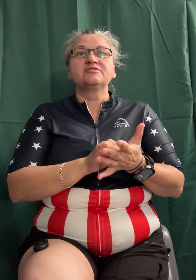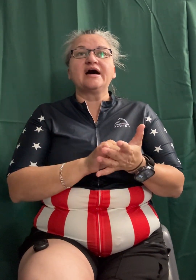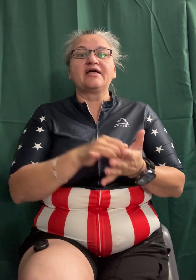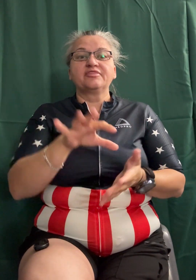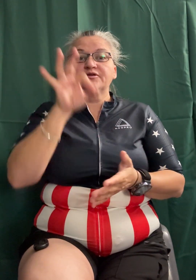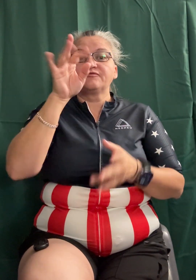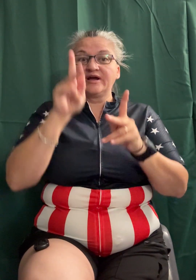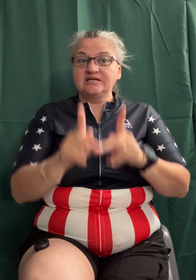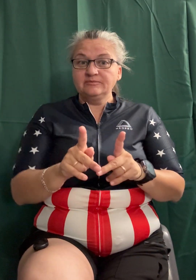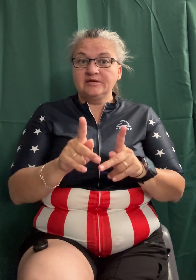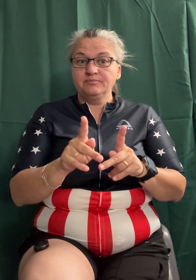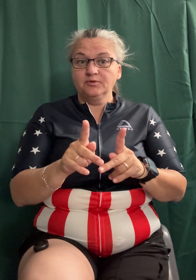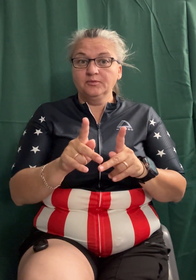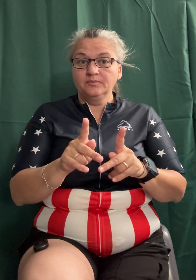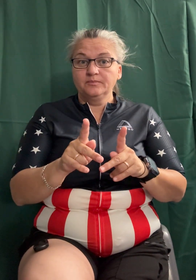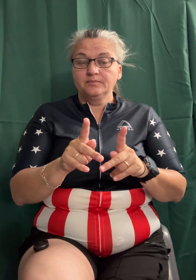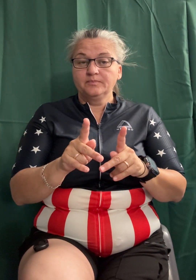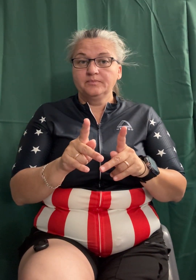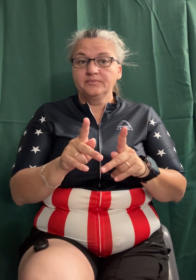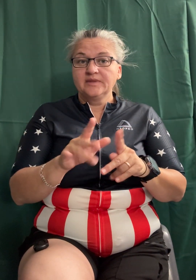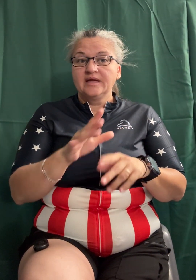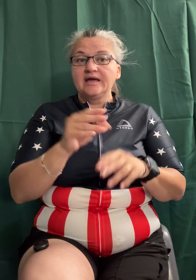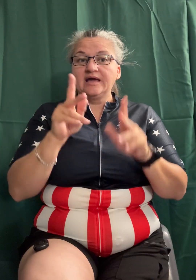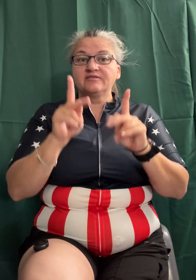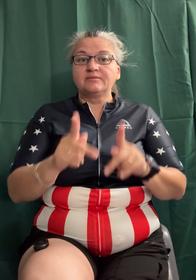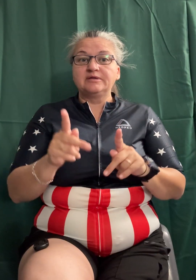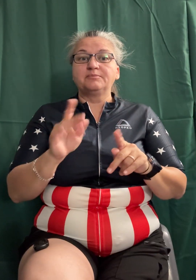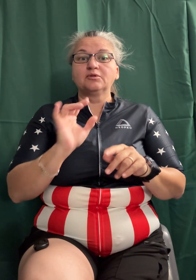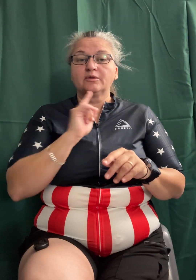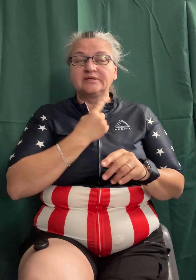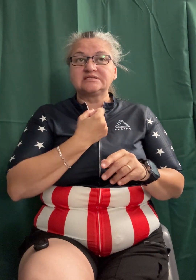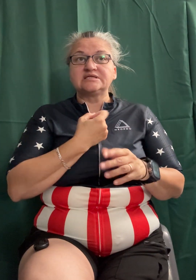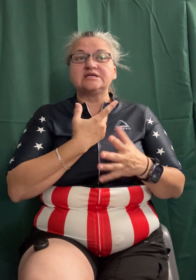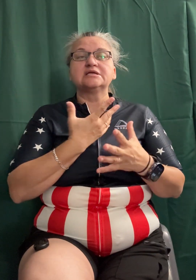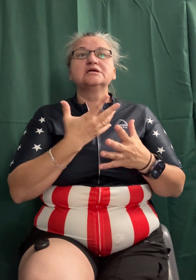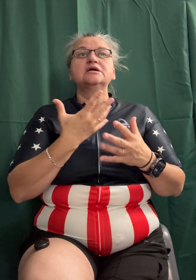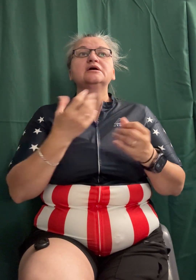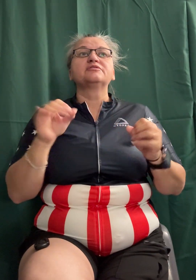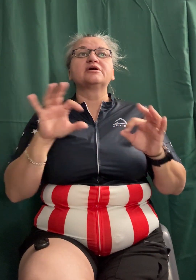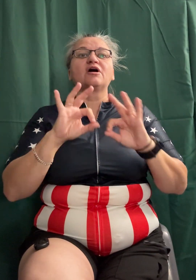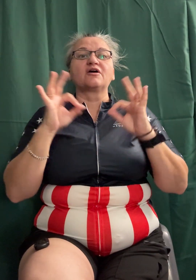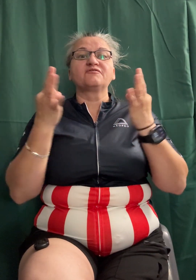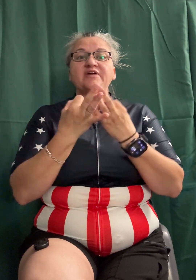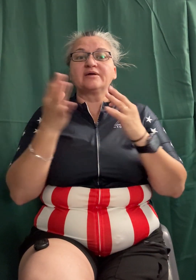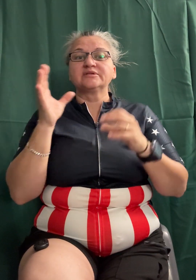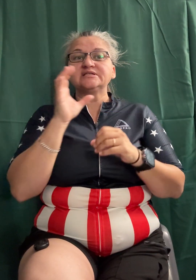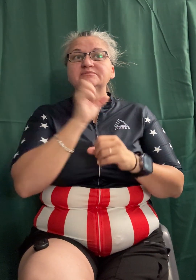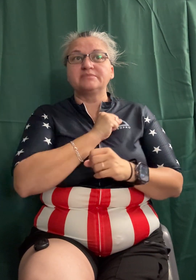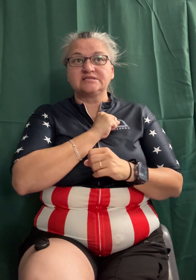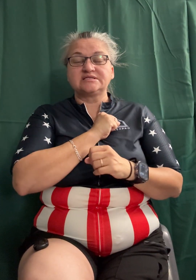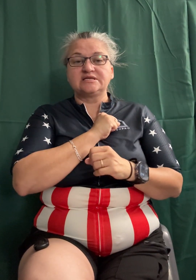that they're finding people and that people are missing. There are families missing.